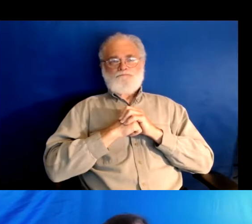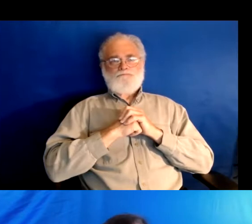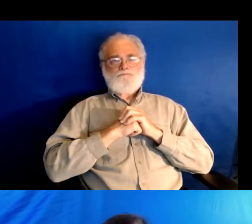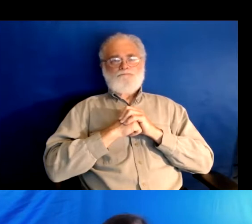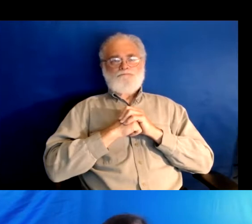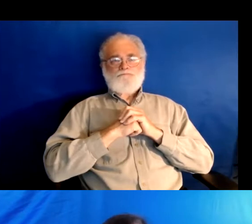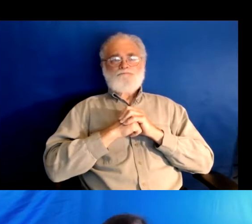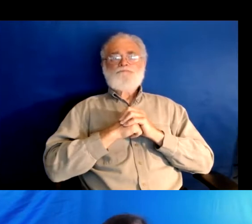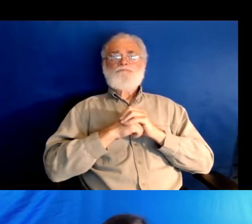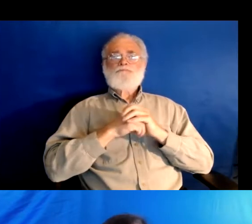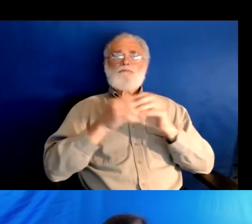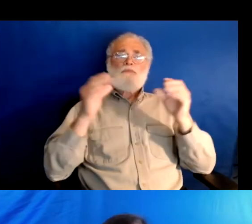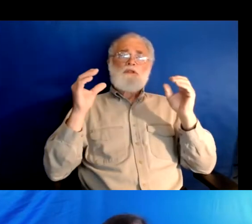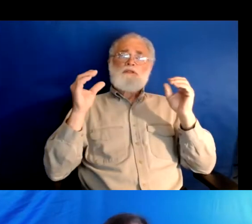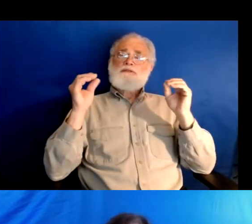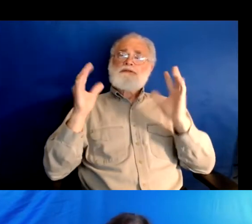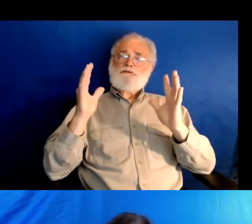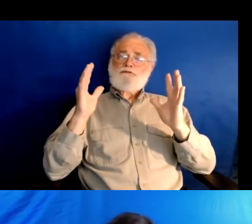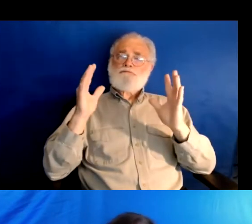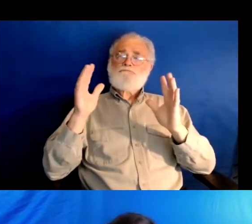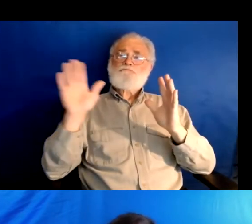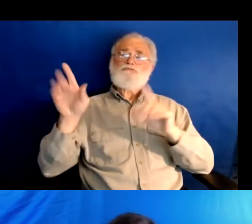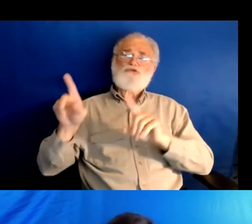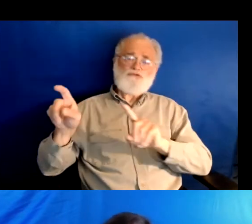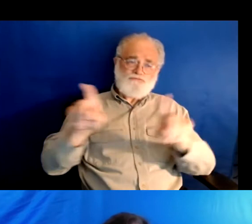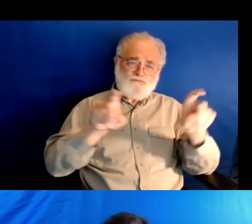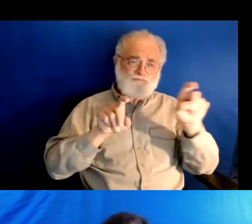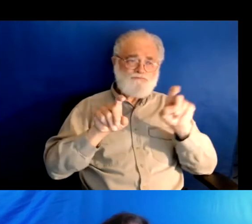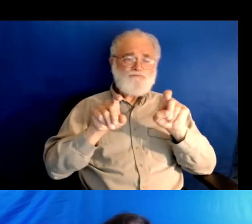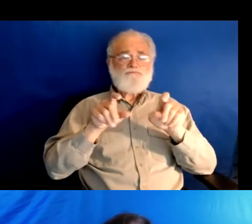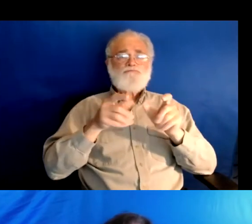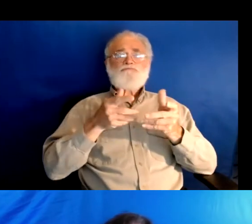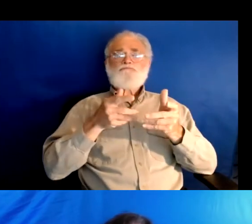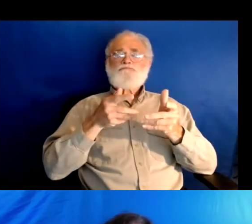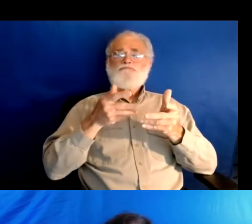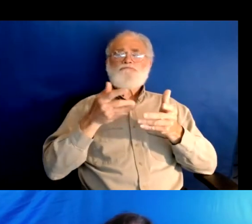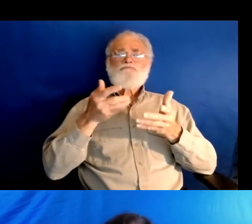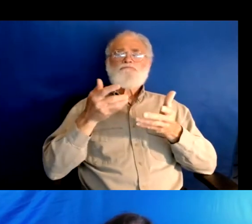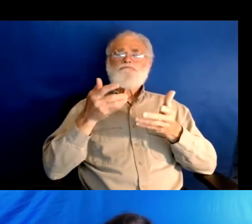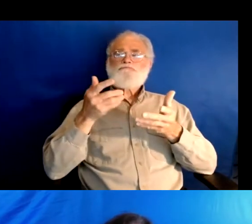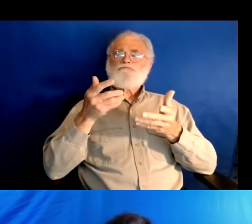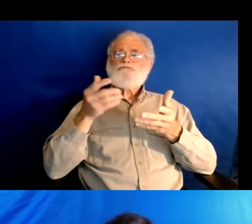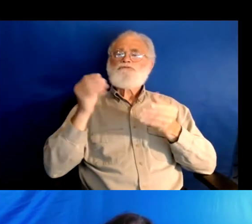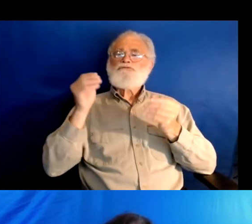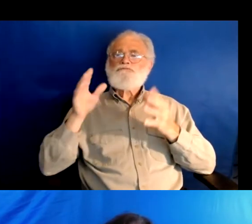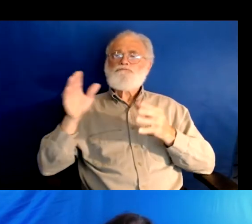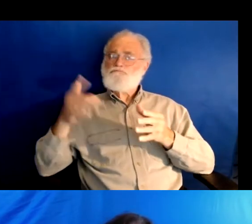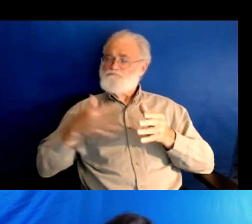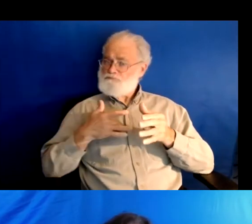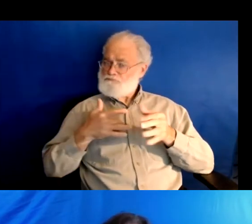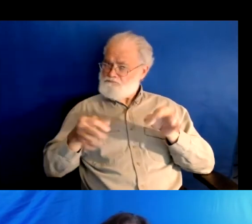The teachers during their survey.